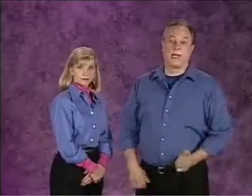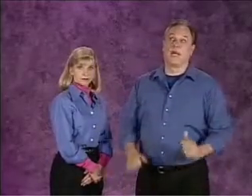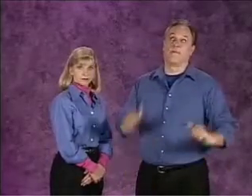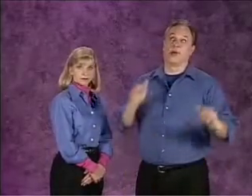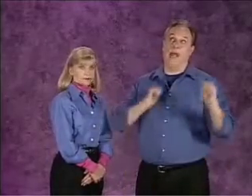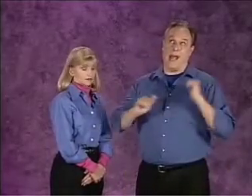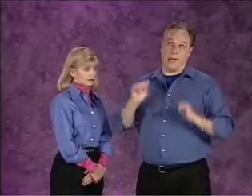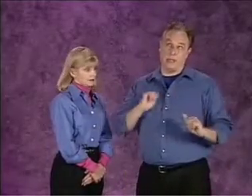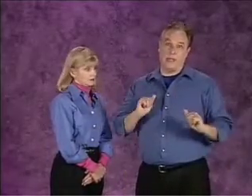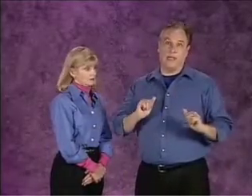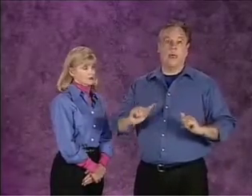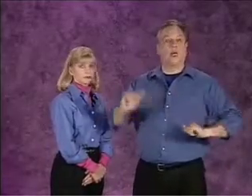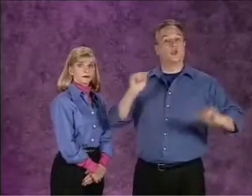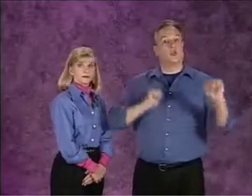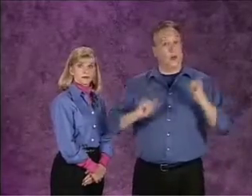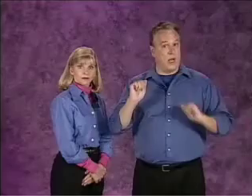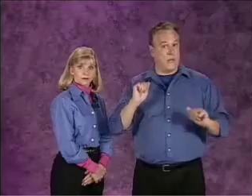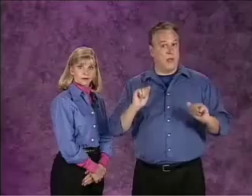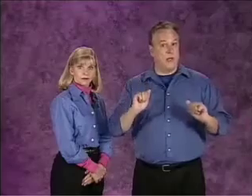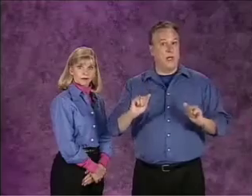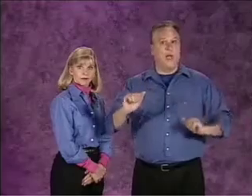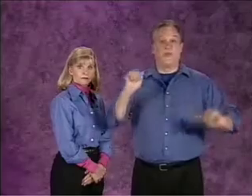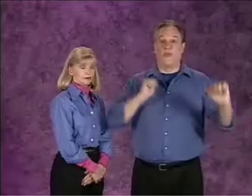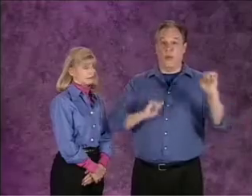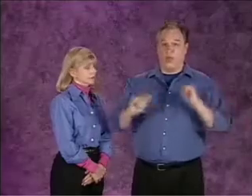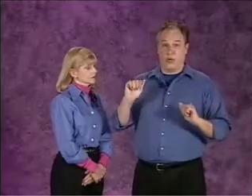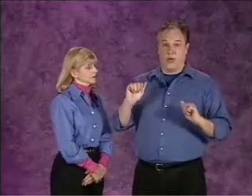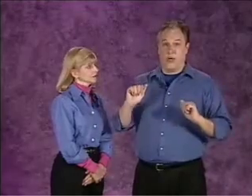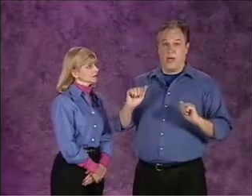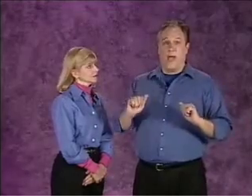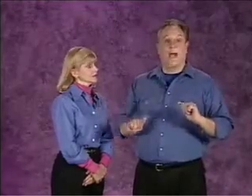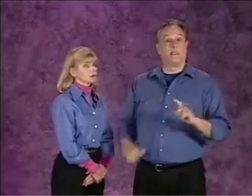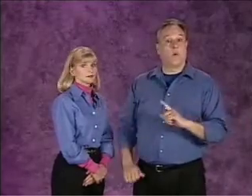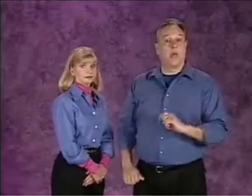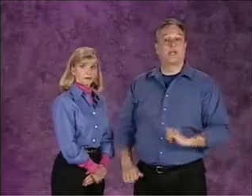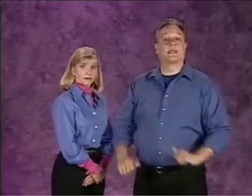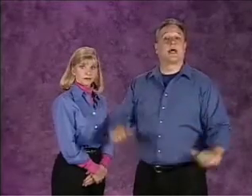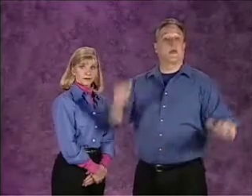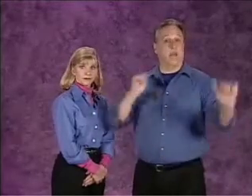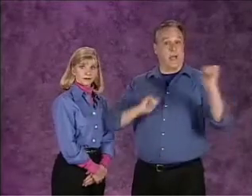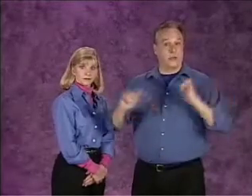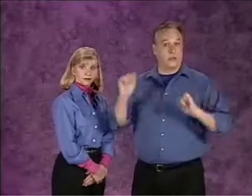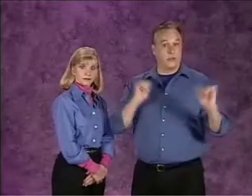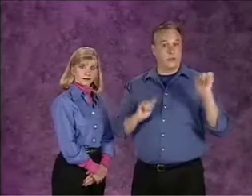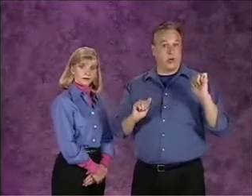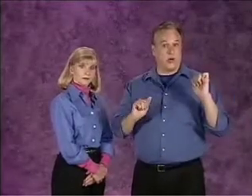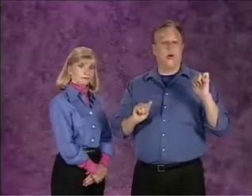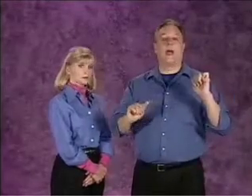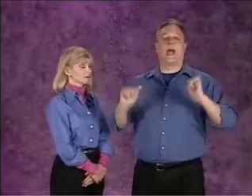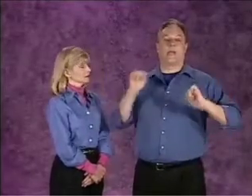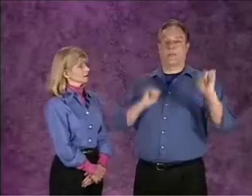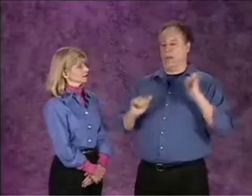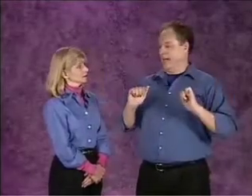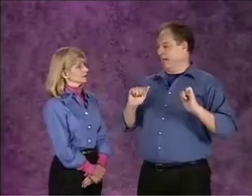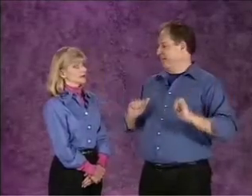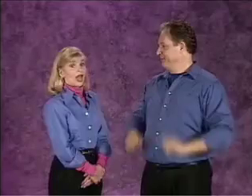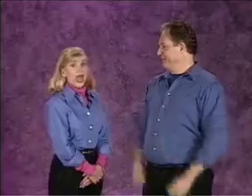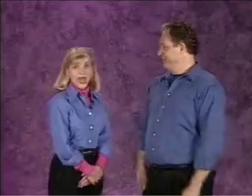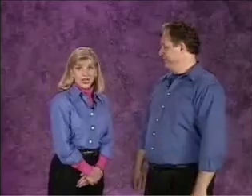sign for acting, drama, theater, as well as a theatrical show and play.